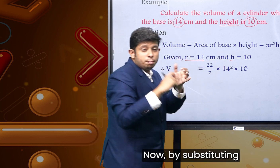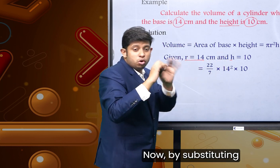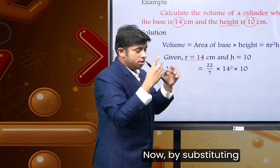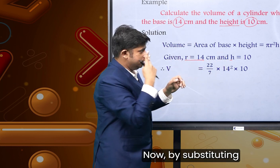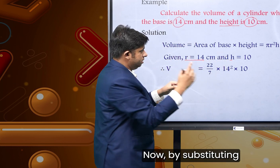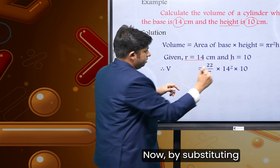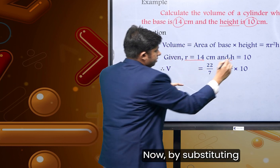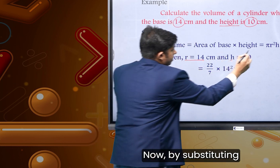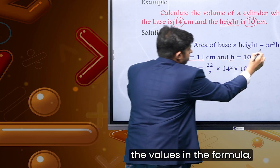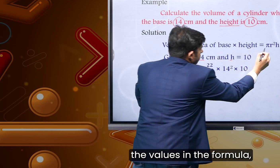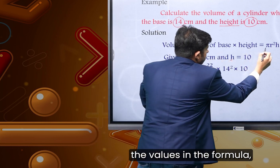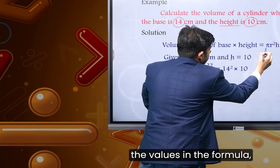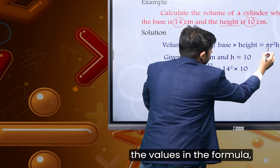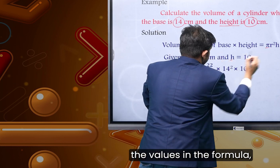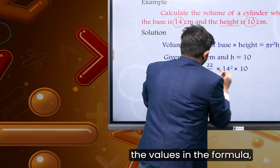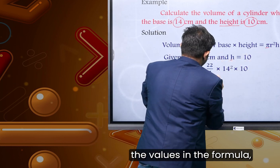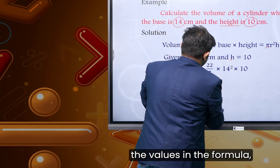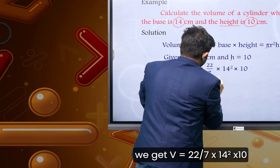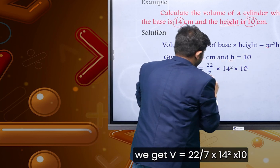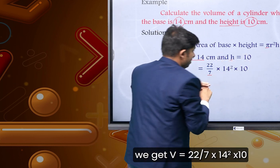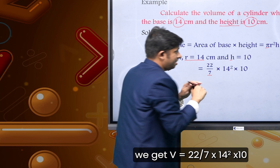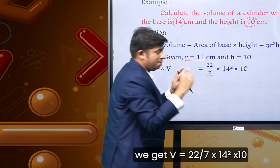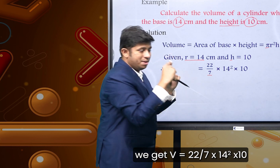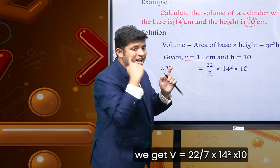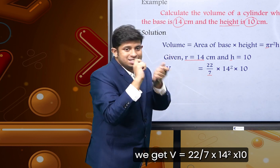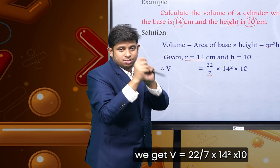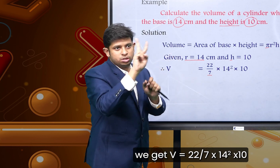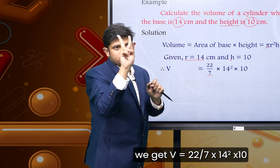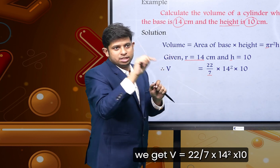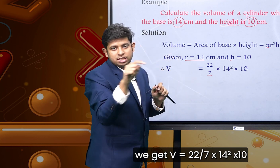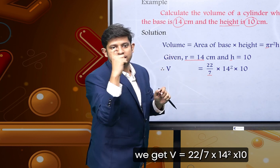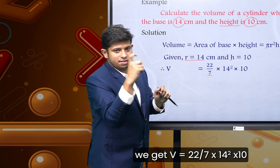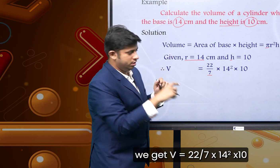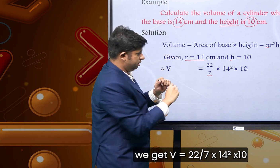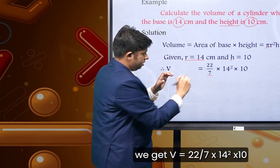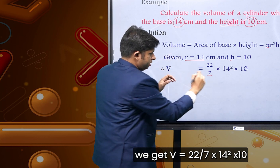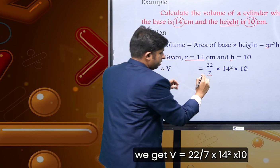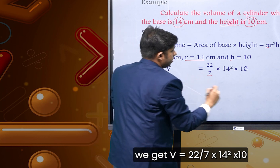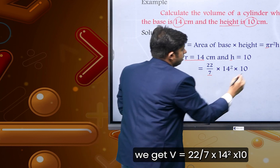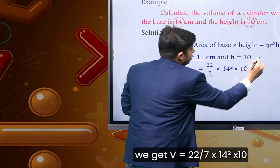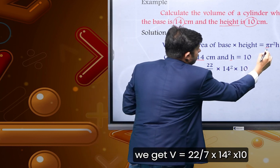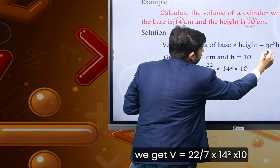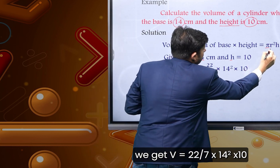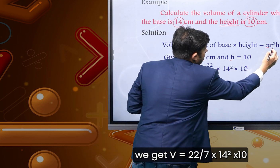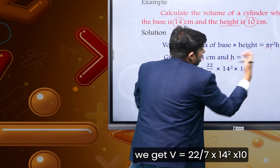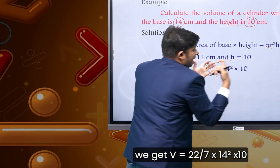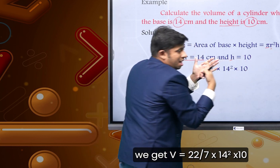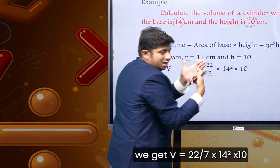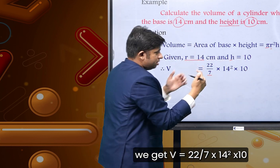Now, by substituting the values in the formula, we get V is equal to 22 by 7 into 14 square